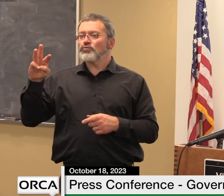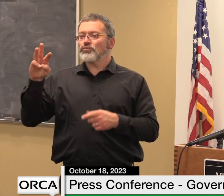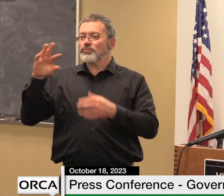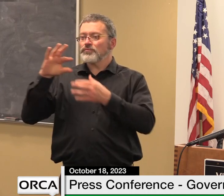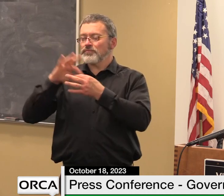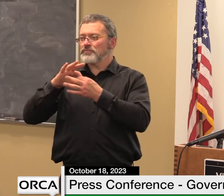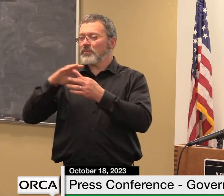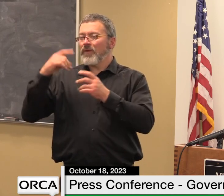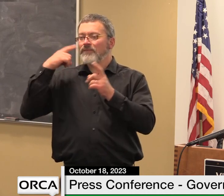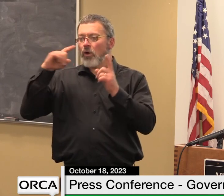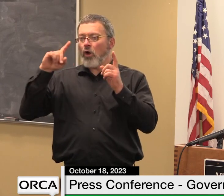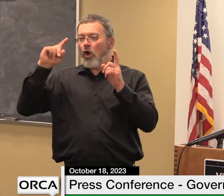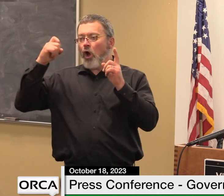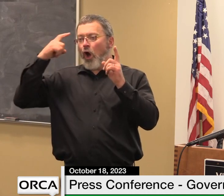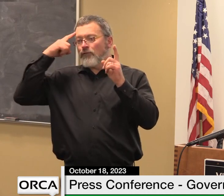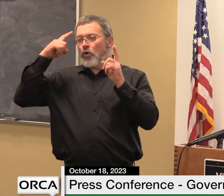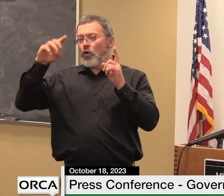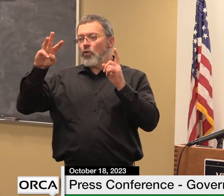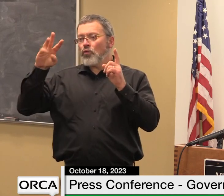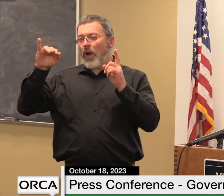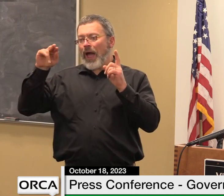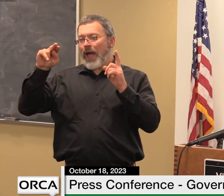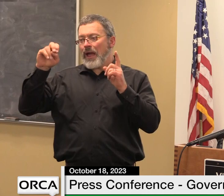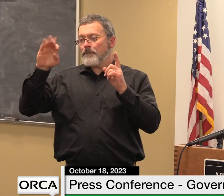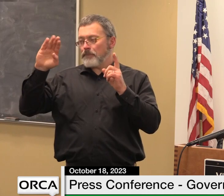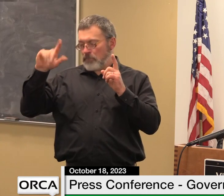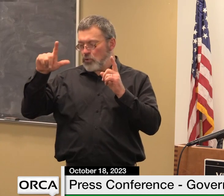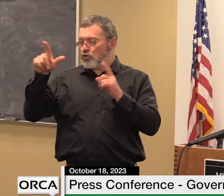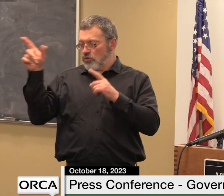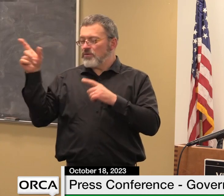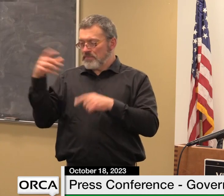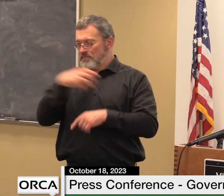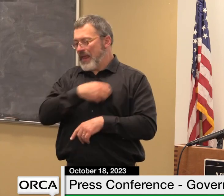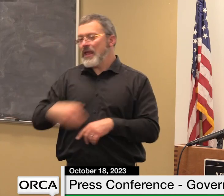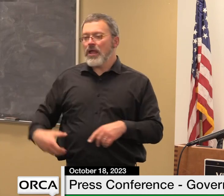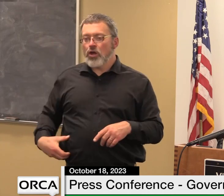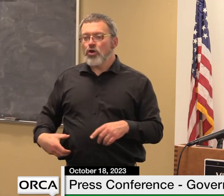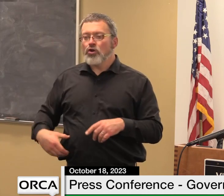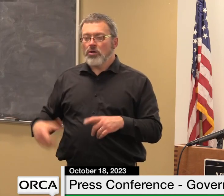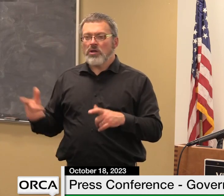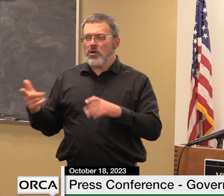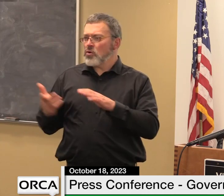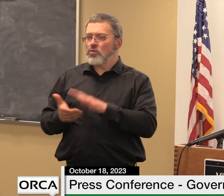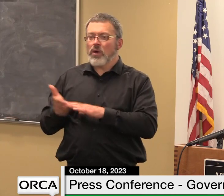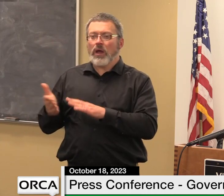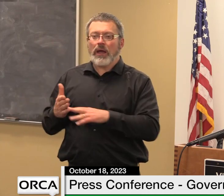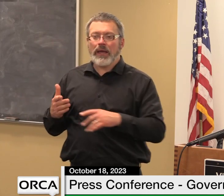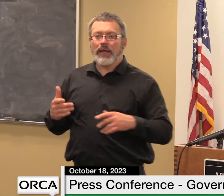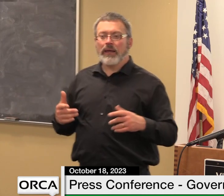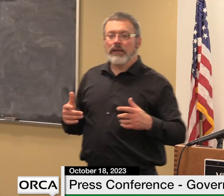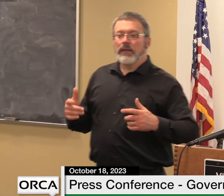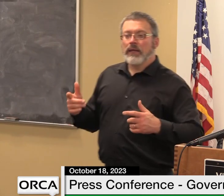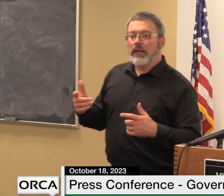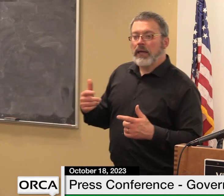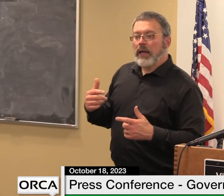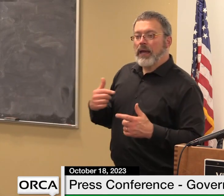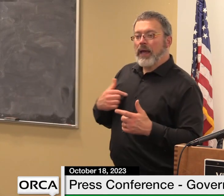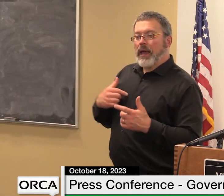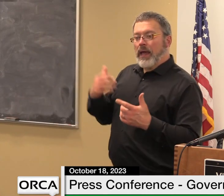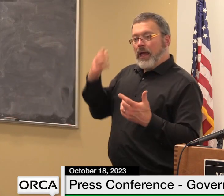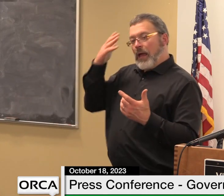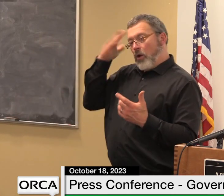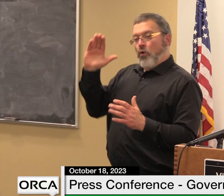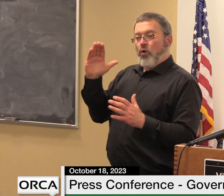Burlington's mayor in the next election, and are you planning to run? Well, I haven't made a decision on whether I'm going to run or not,